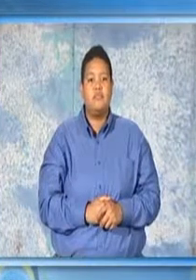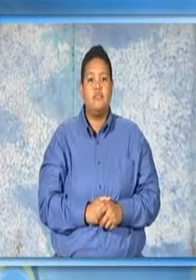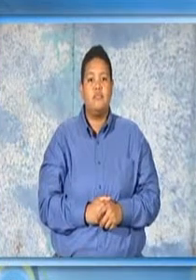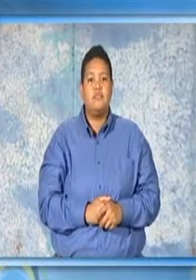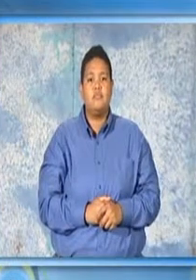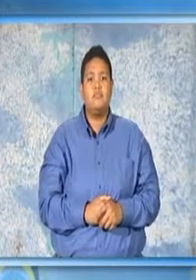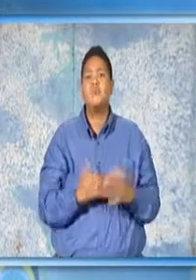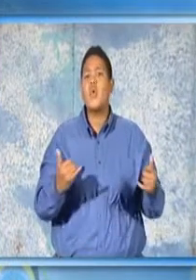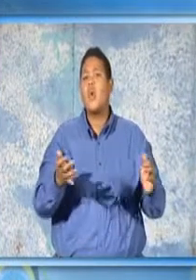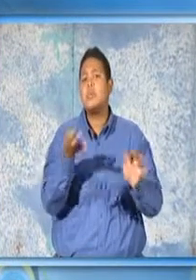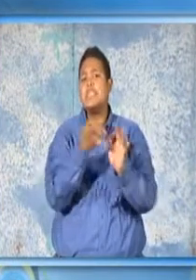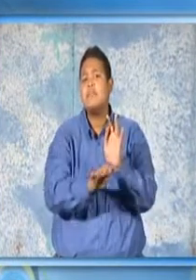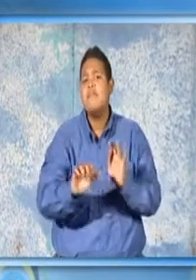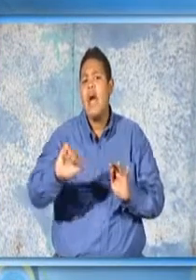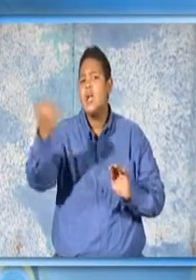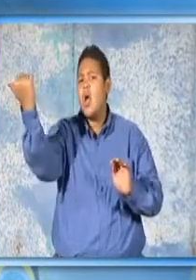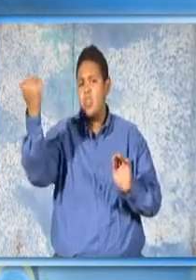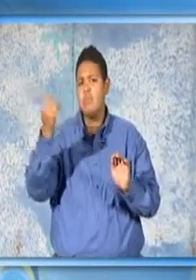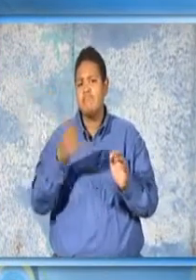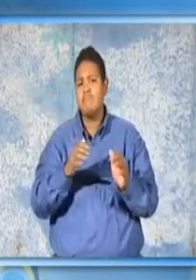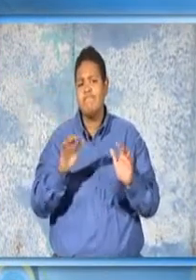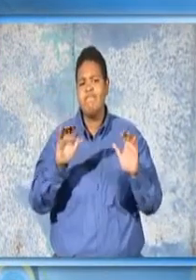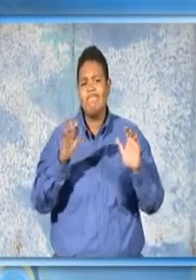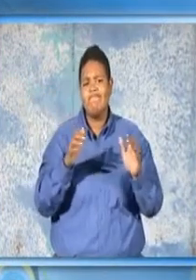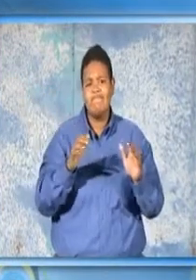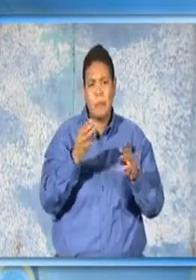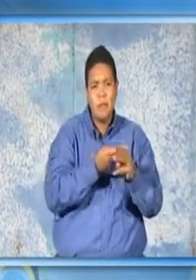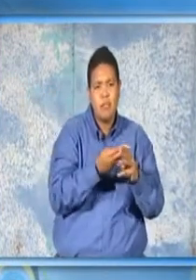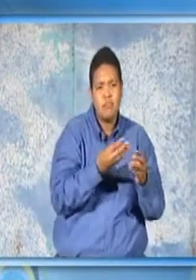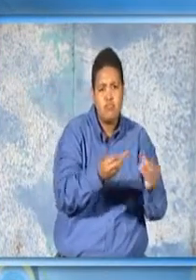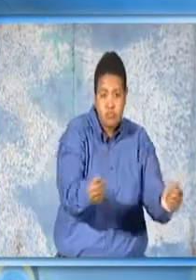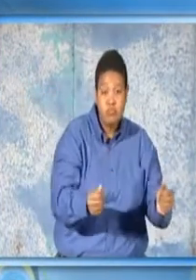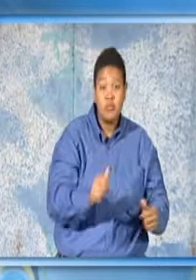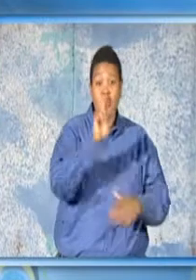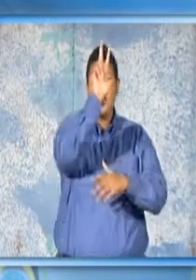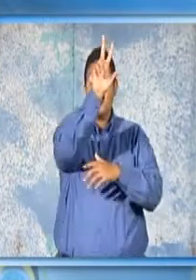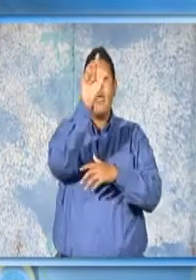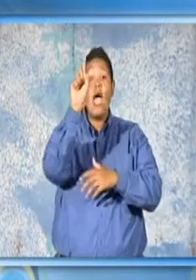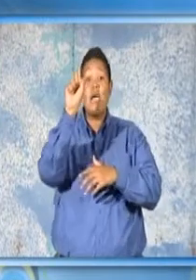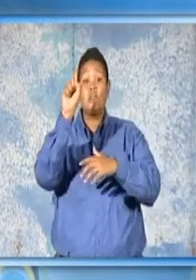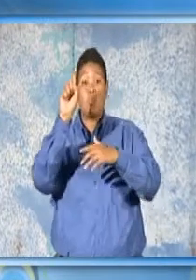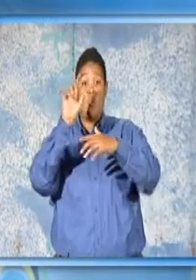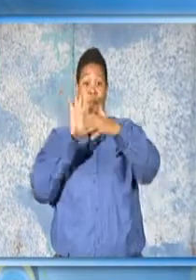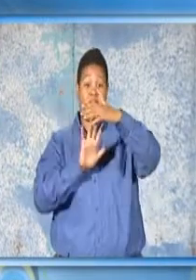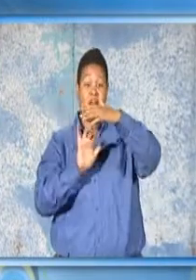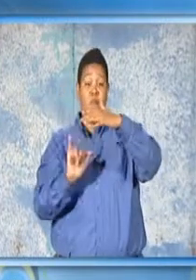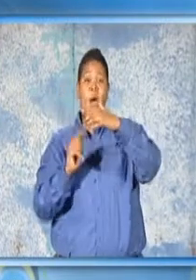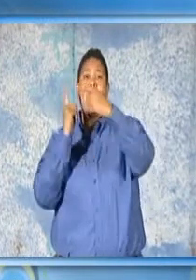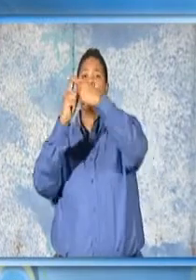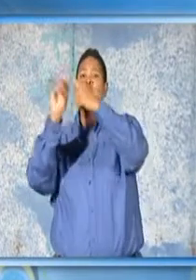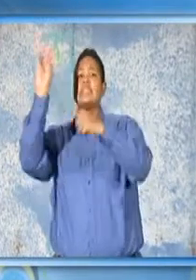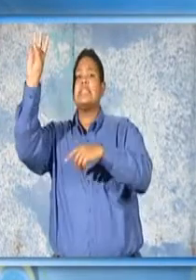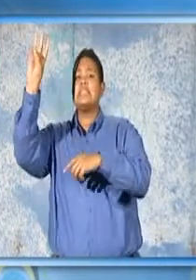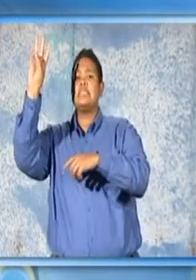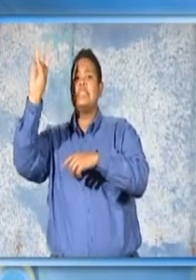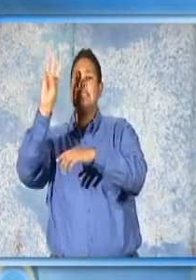Let's simplify another expression. 3x over 5y plus 6y over 8x.